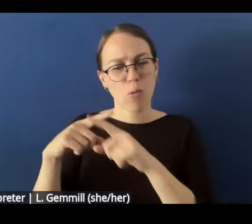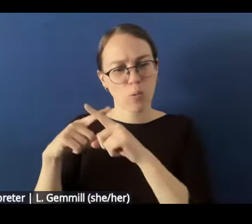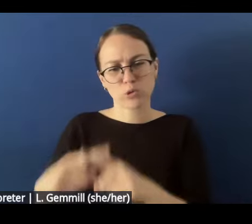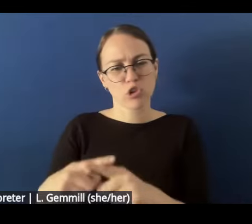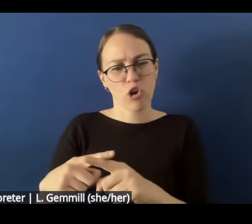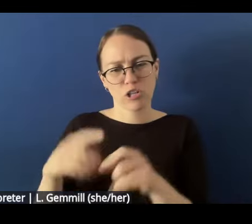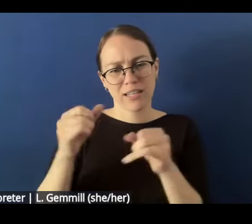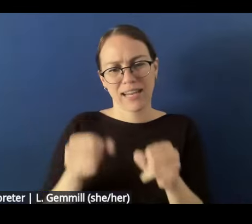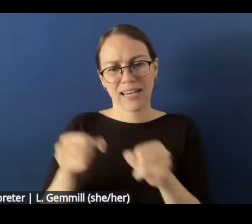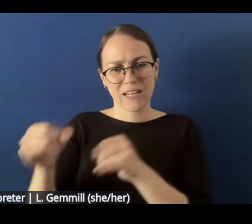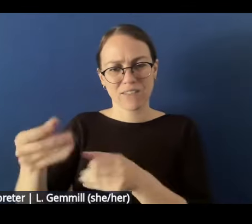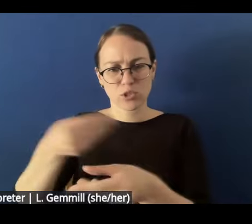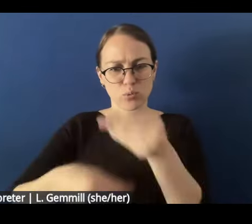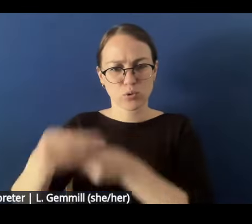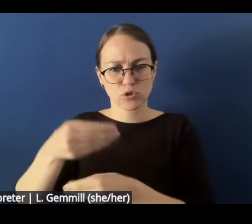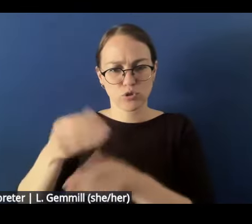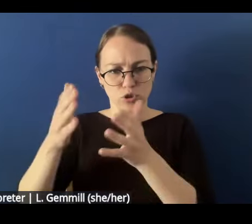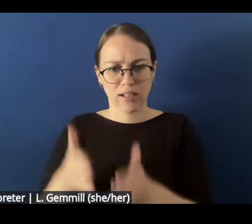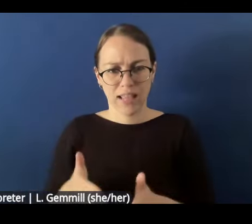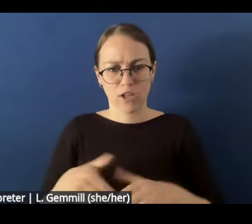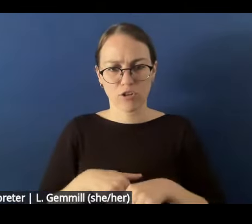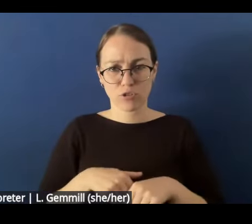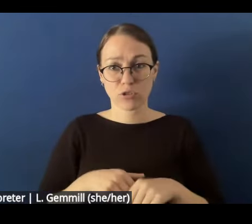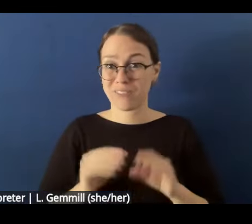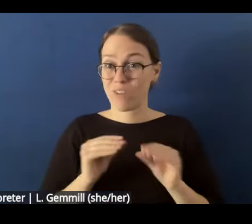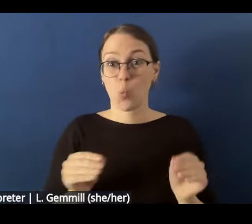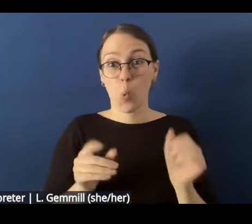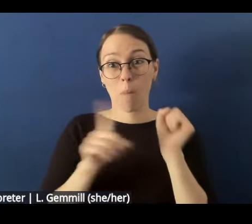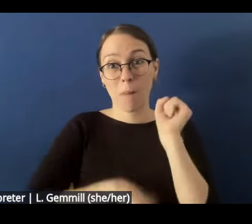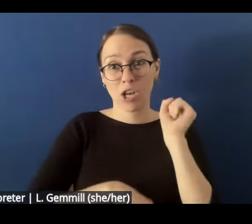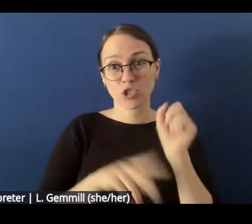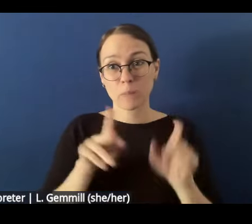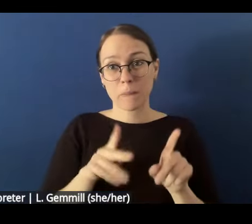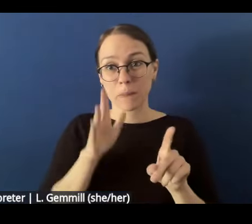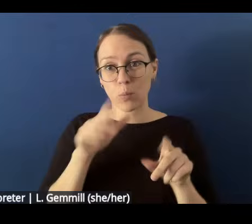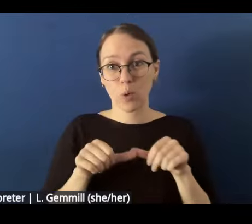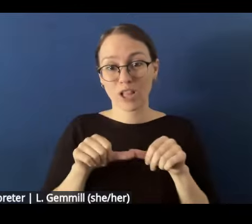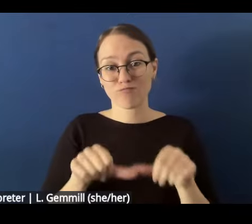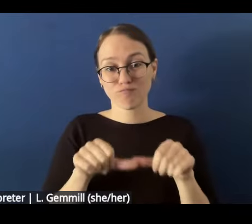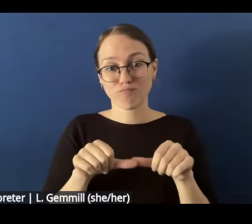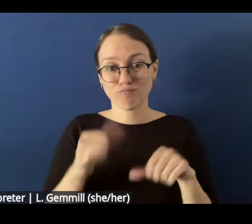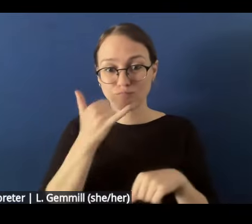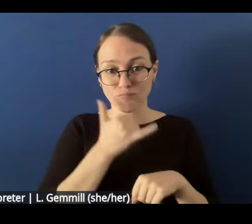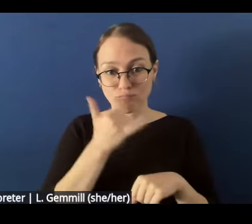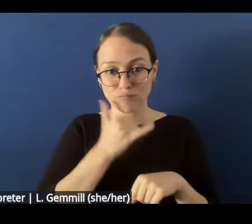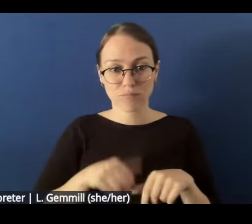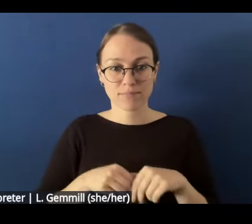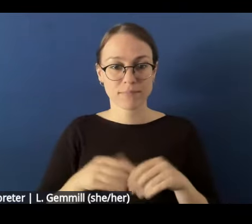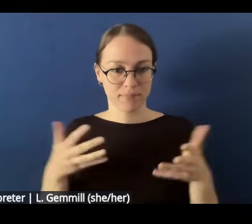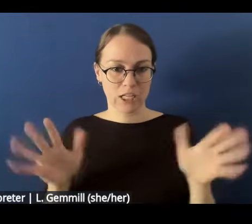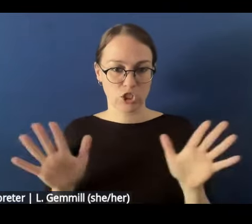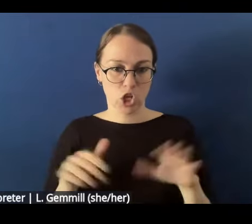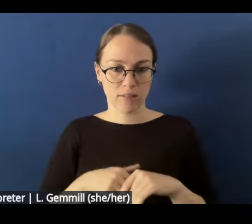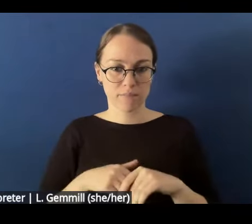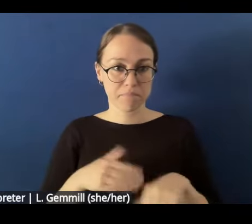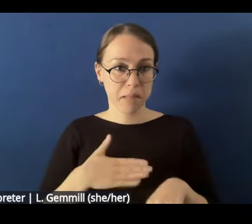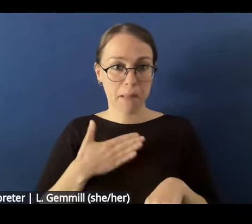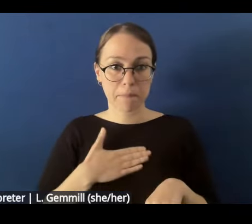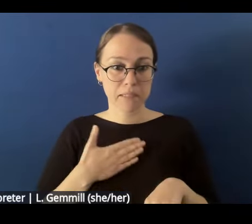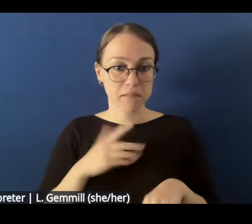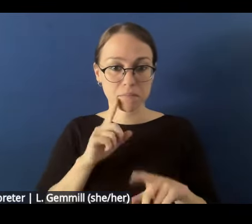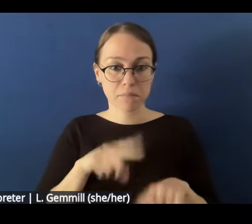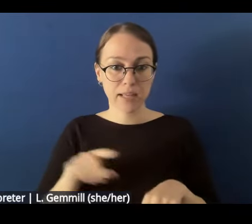if they're not punished, they're going to keep doing it. So that is all I have. Happy to take any questions. Sure, you're going to